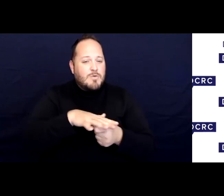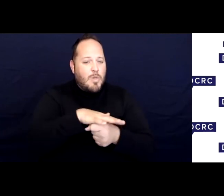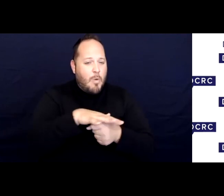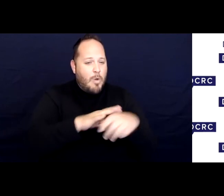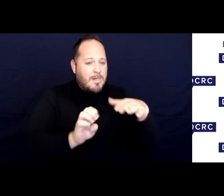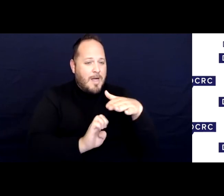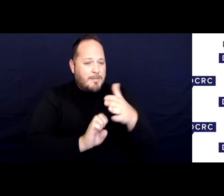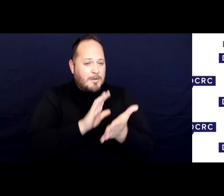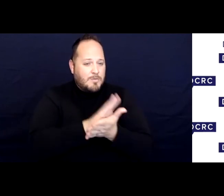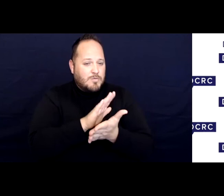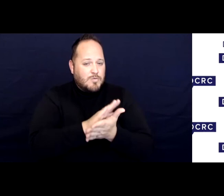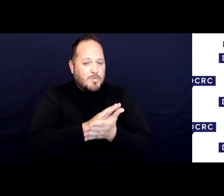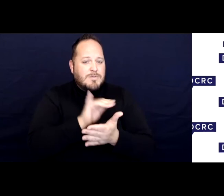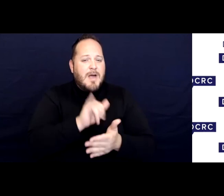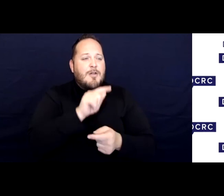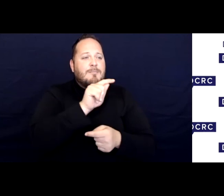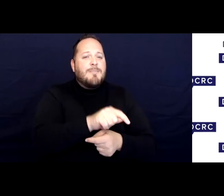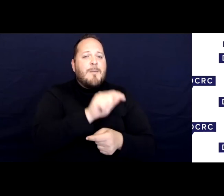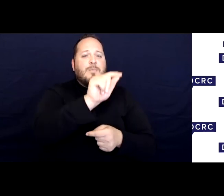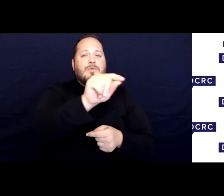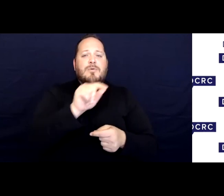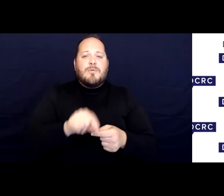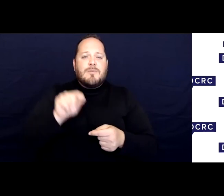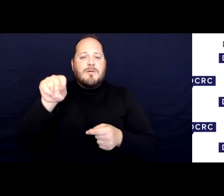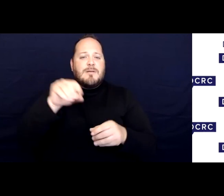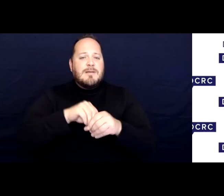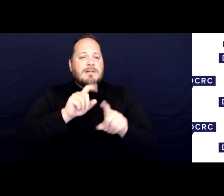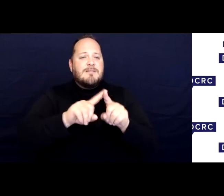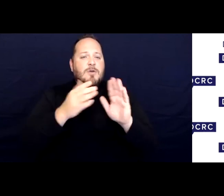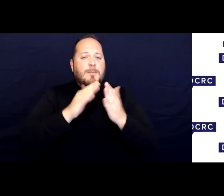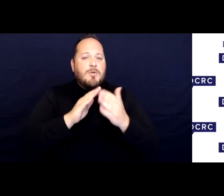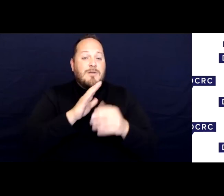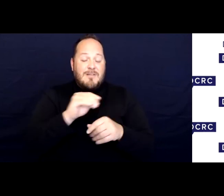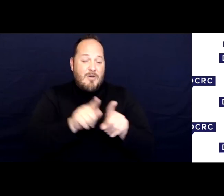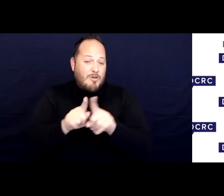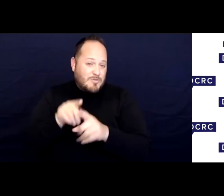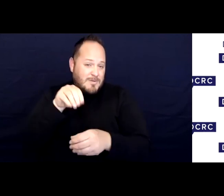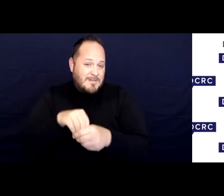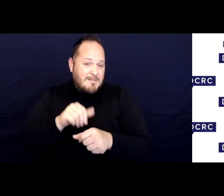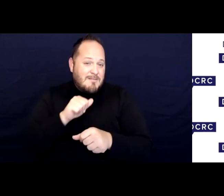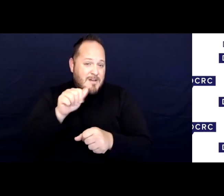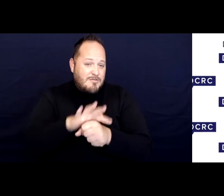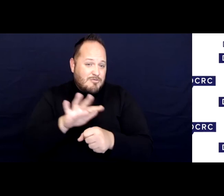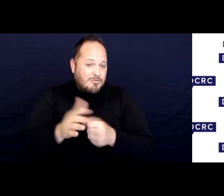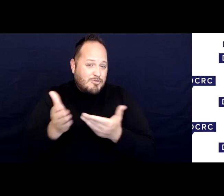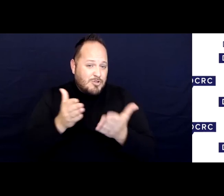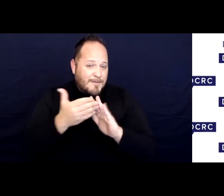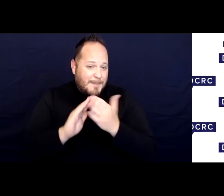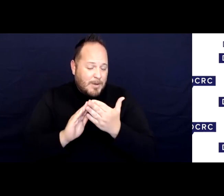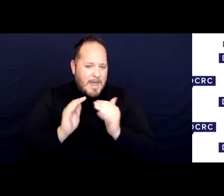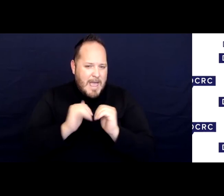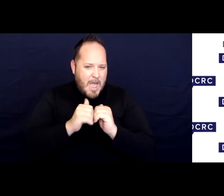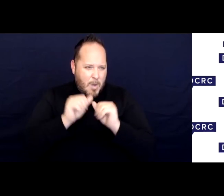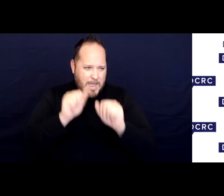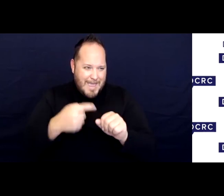sort of peppered throughout communities and in underserved communities. How can we make those vaccination sites to really get people